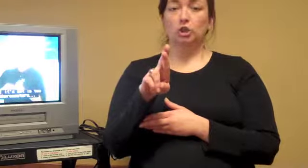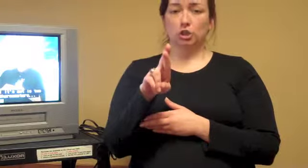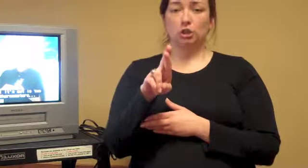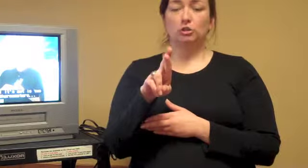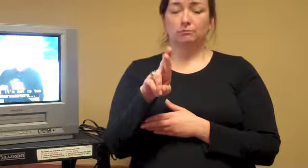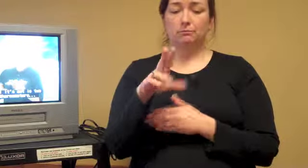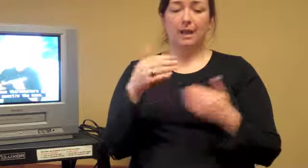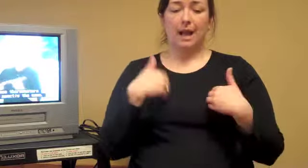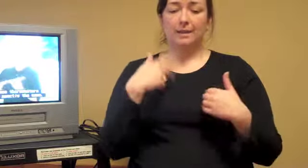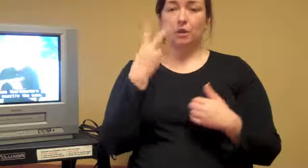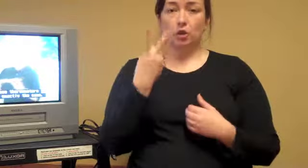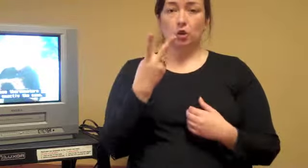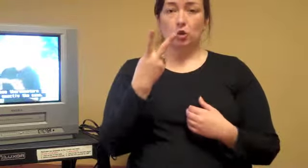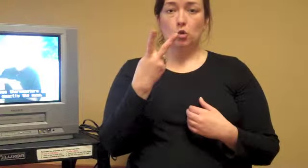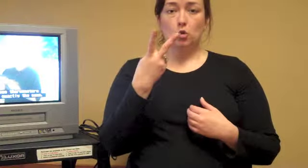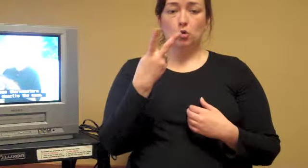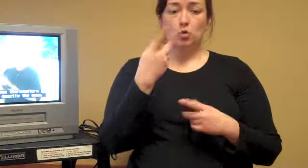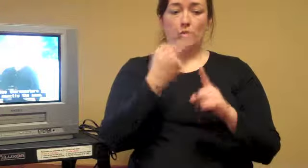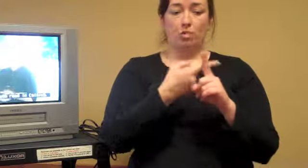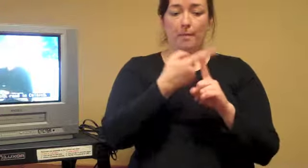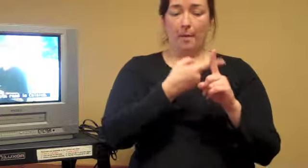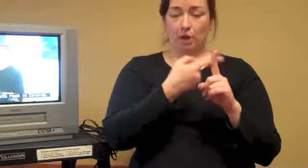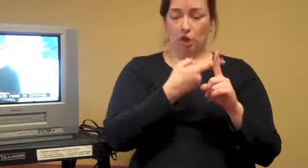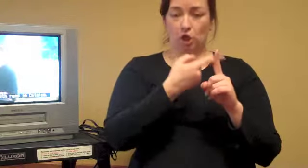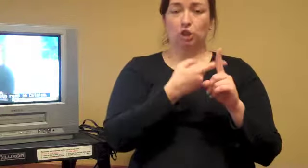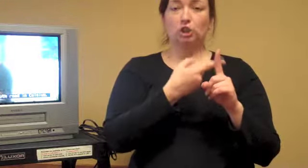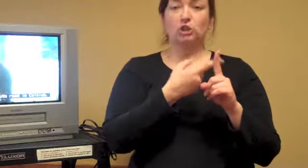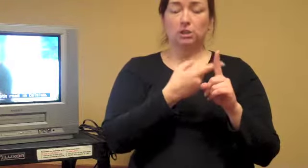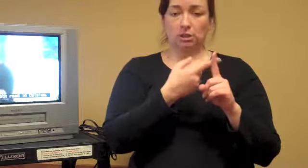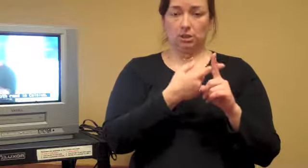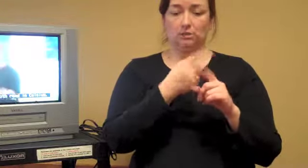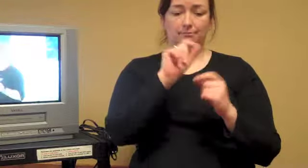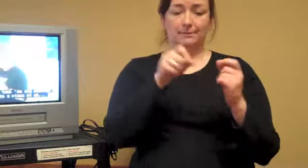2 thermometers. These thermometers are exactly the same. They both